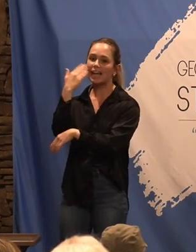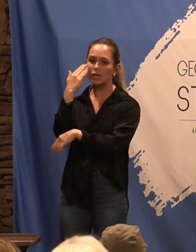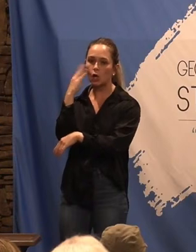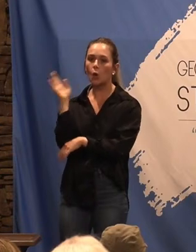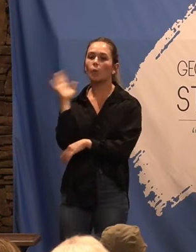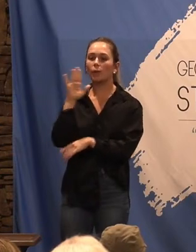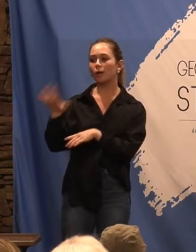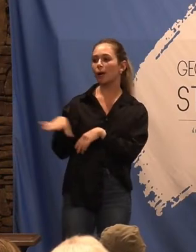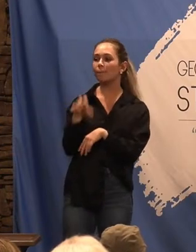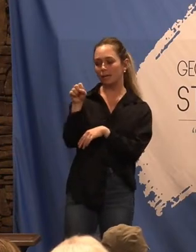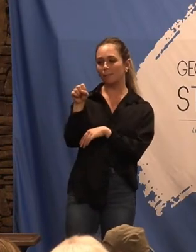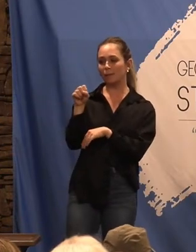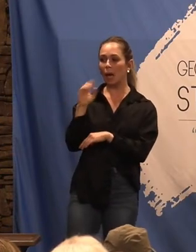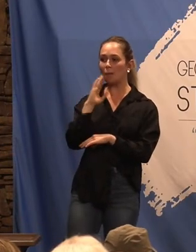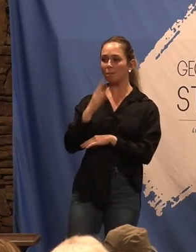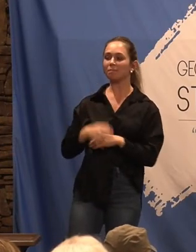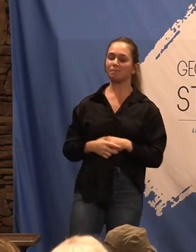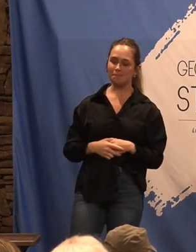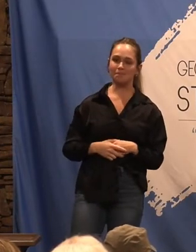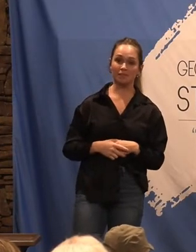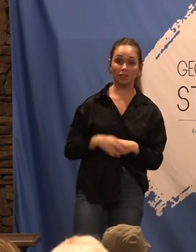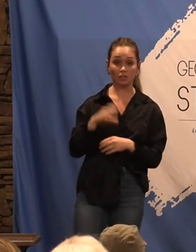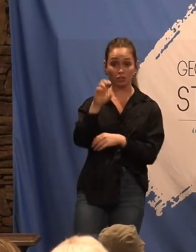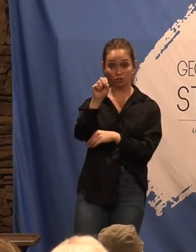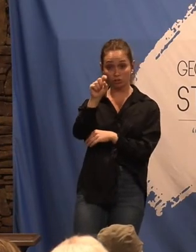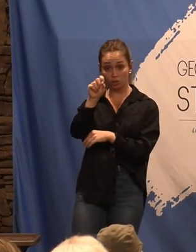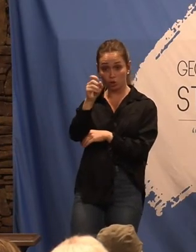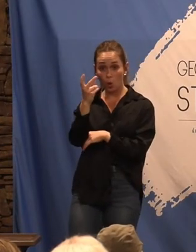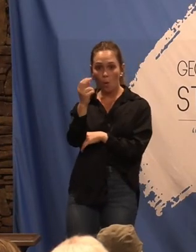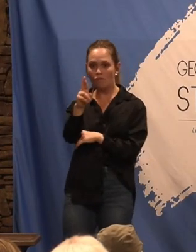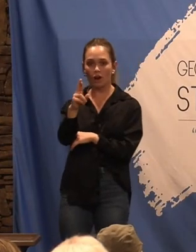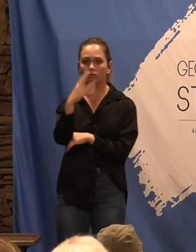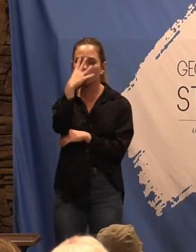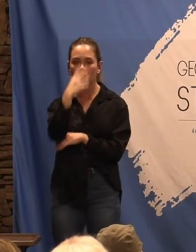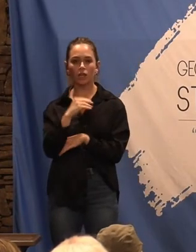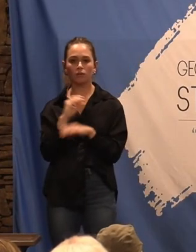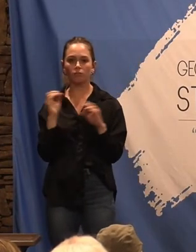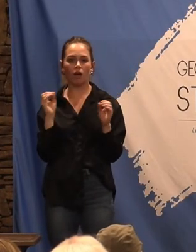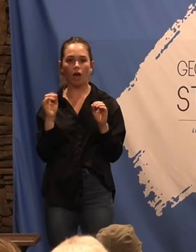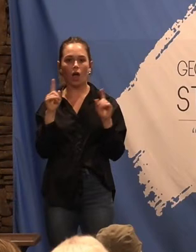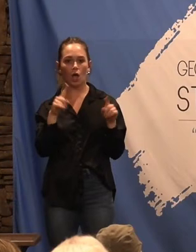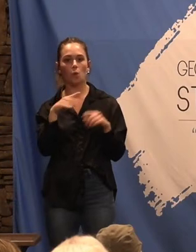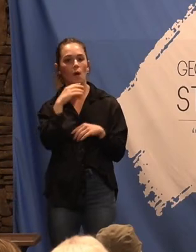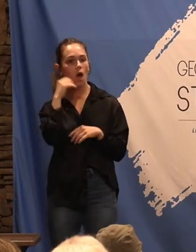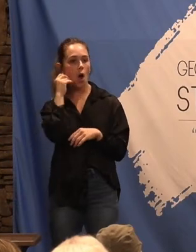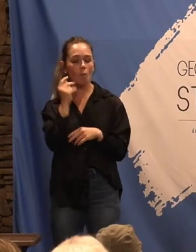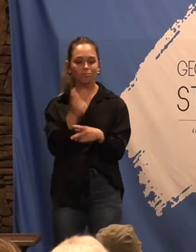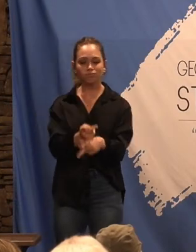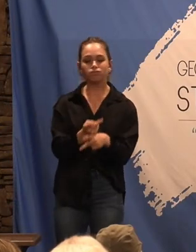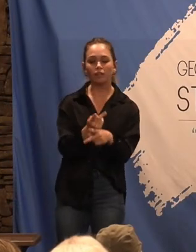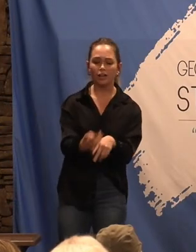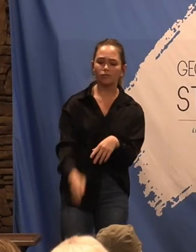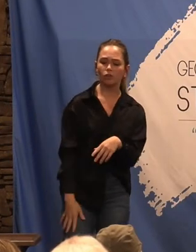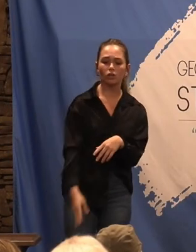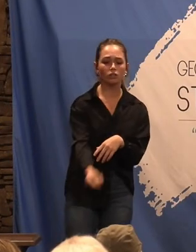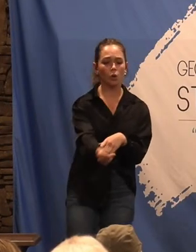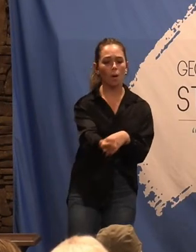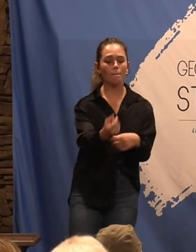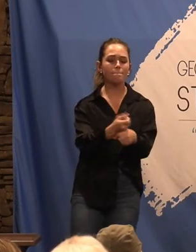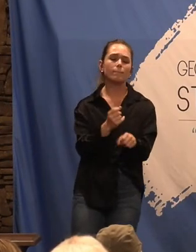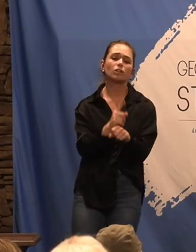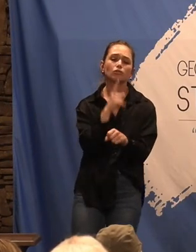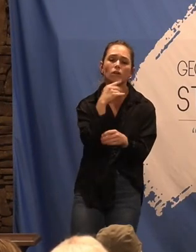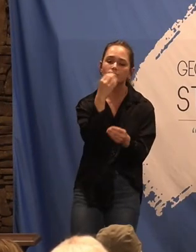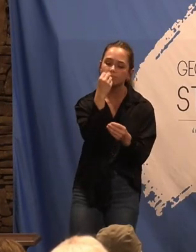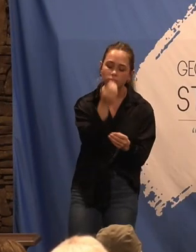going to come get me. Well, Stover, he didn't get any sleep. He went home and doctored his dogs and all that and made sure they